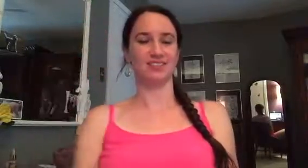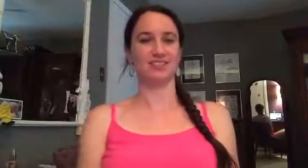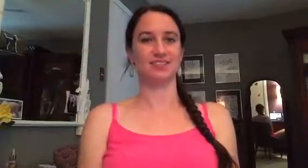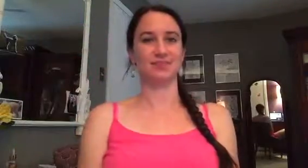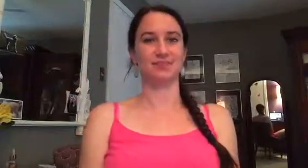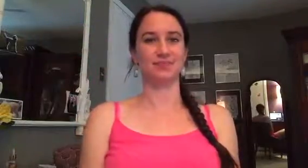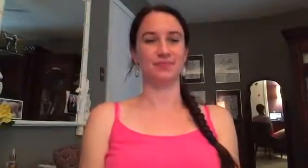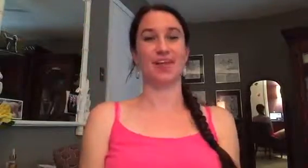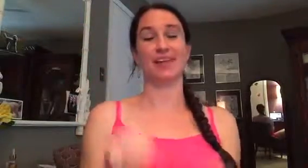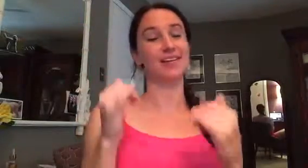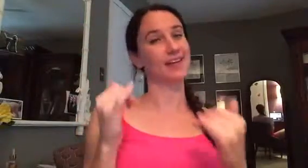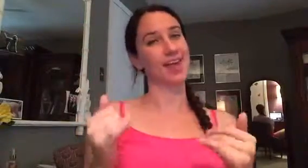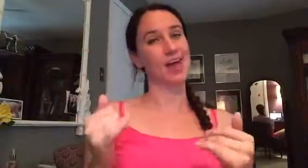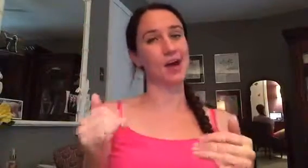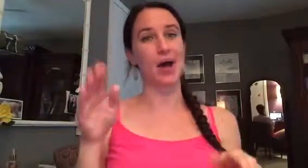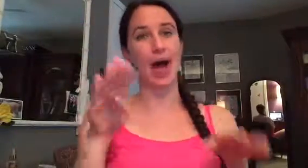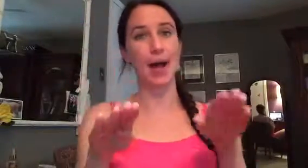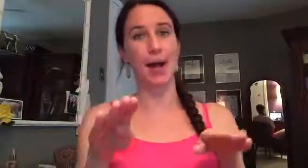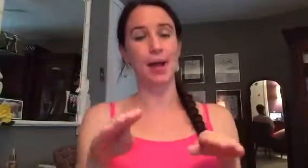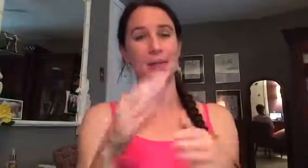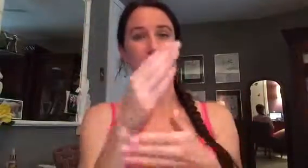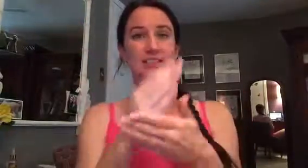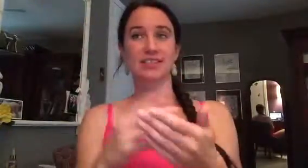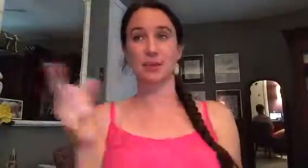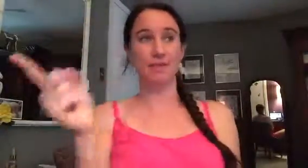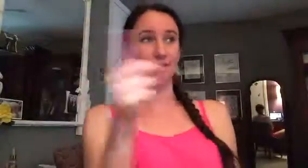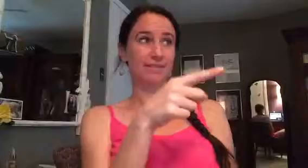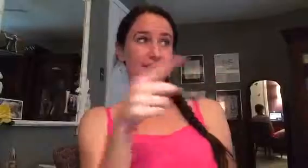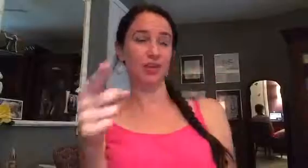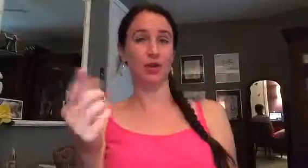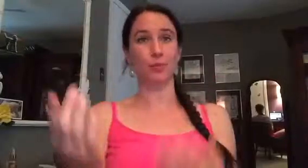Now, I bet some of you might be wondering to yourselves,